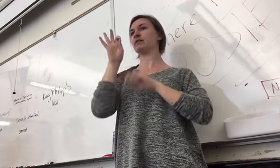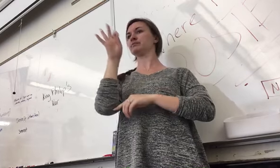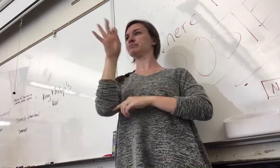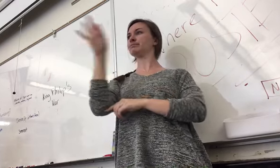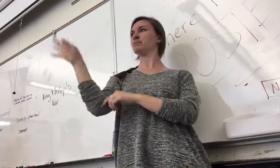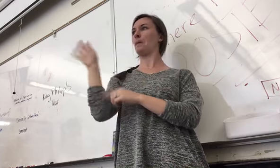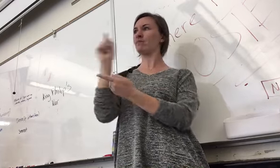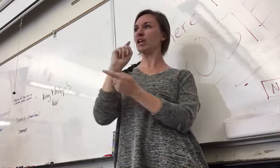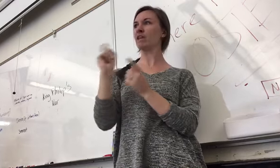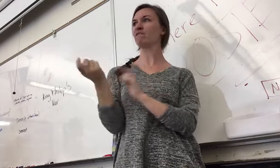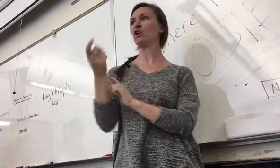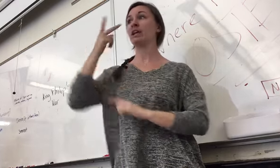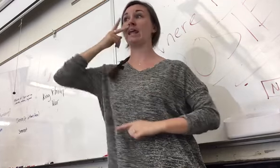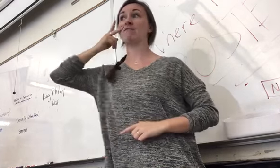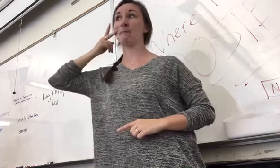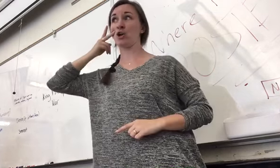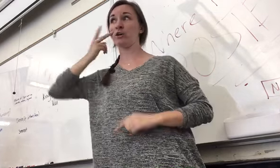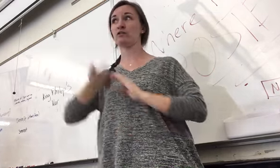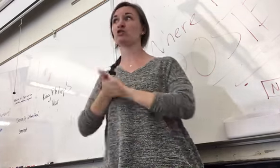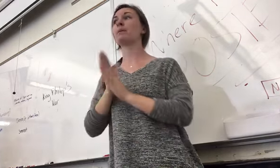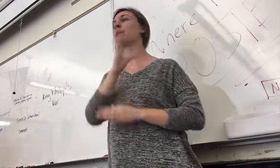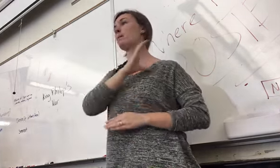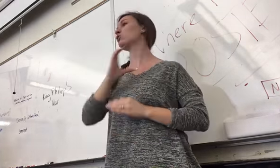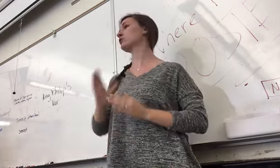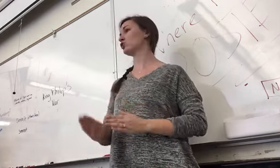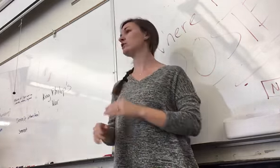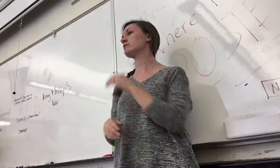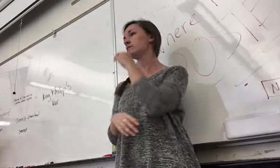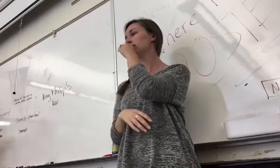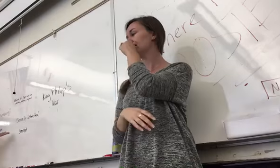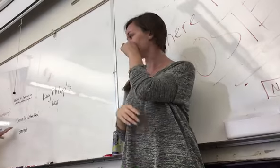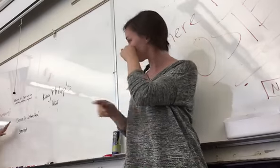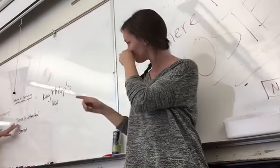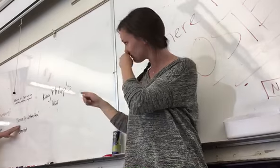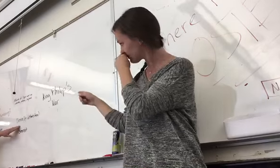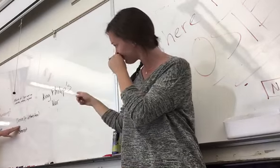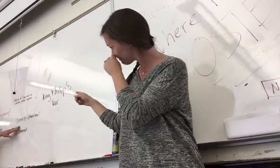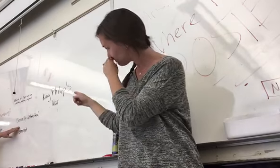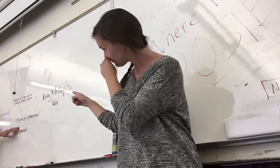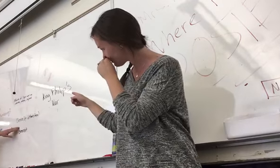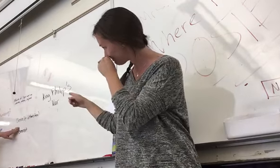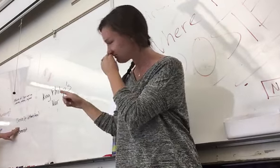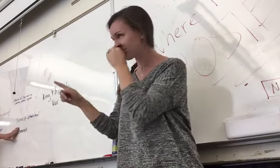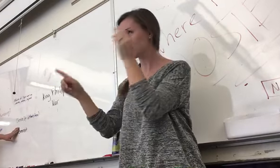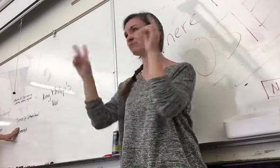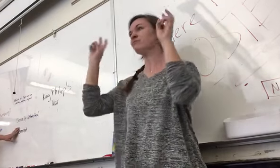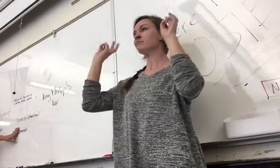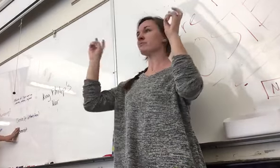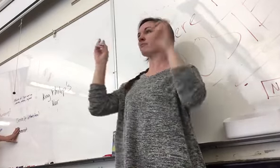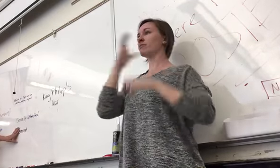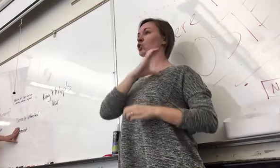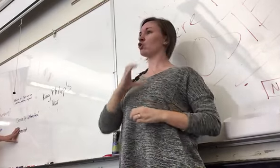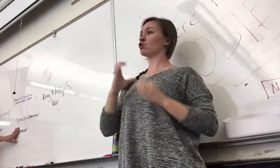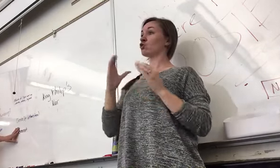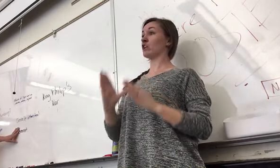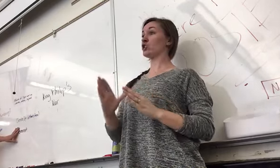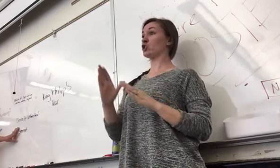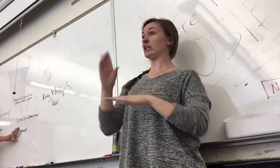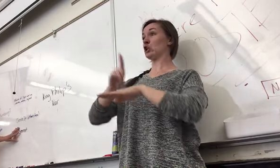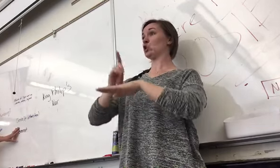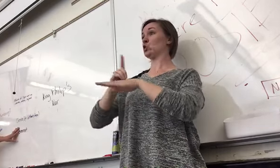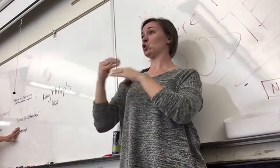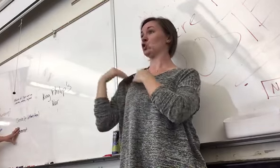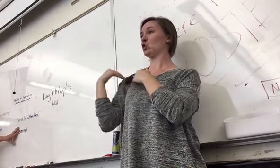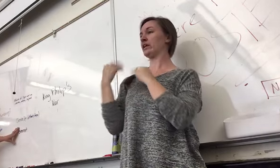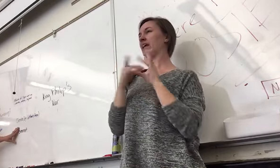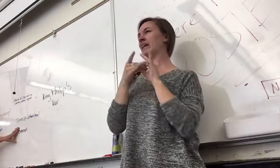should convert Native Americans to Christianity. But this Christian duty is also going to come with John Winthrop. So think John